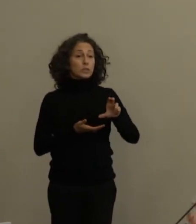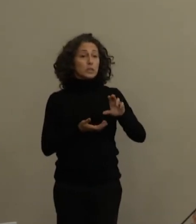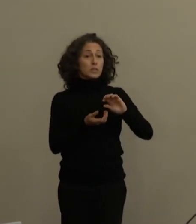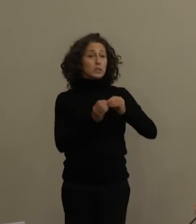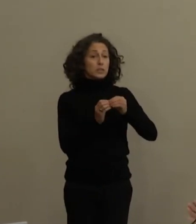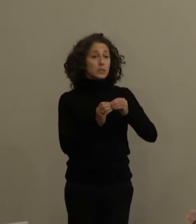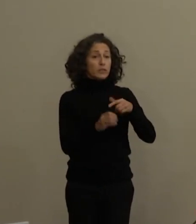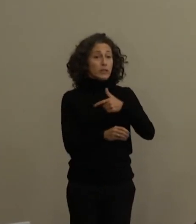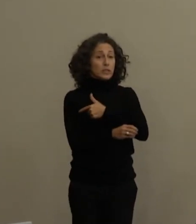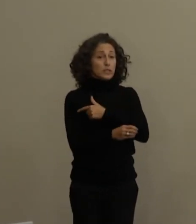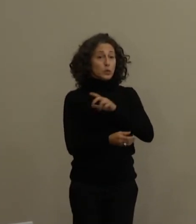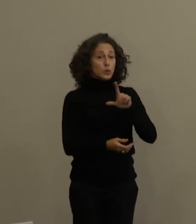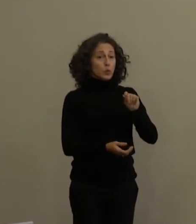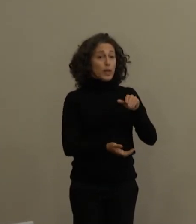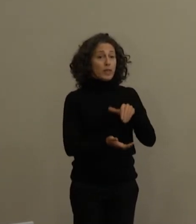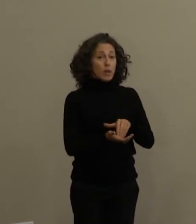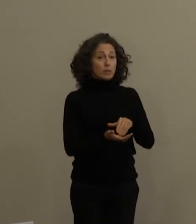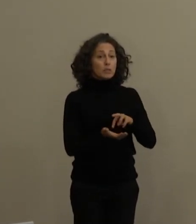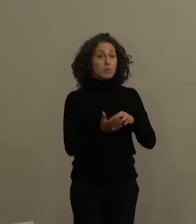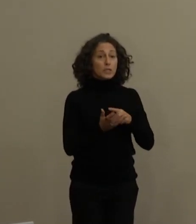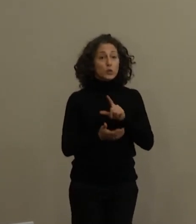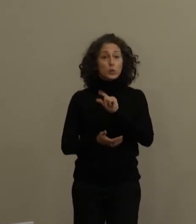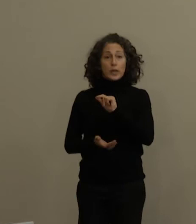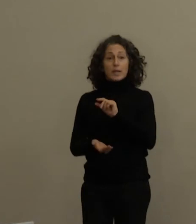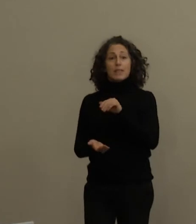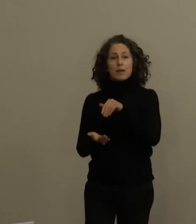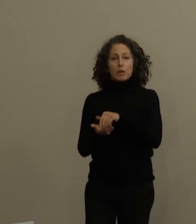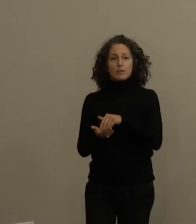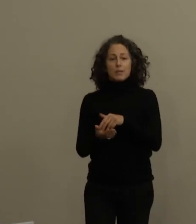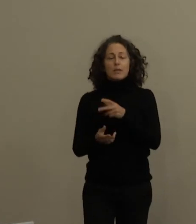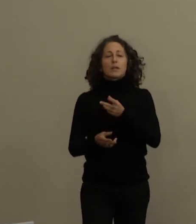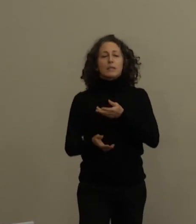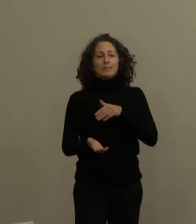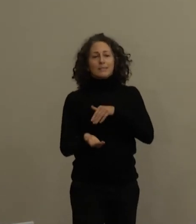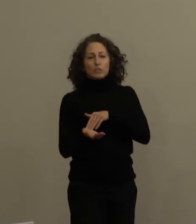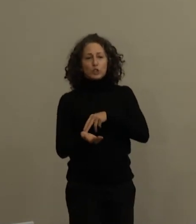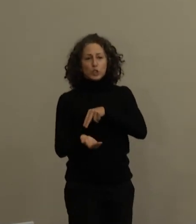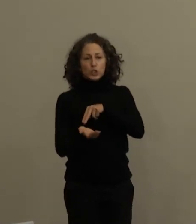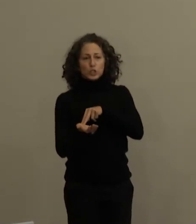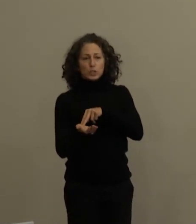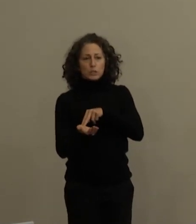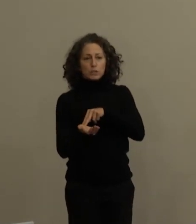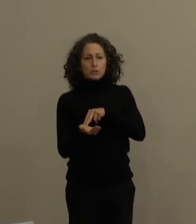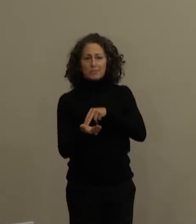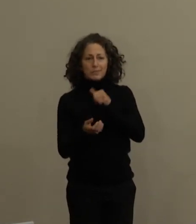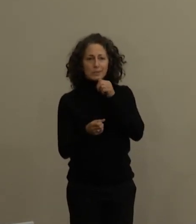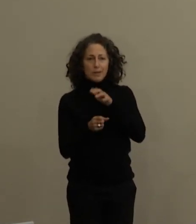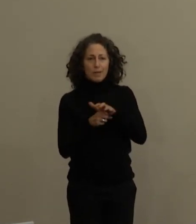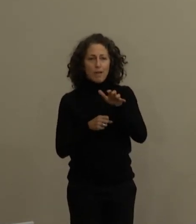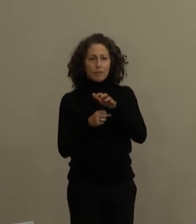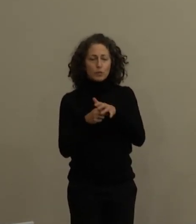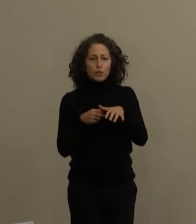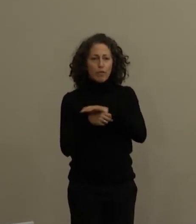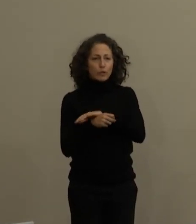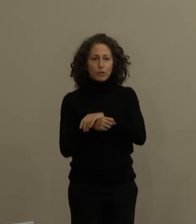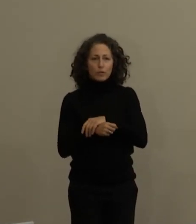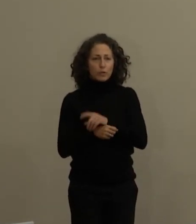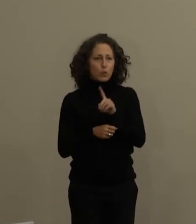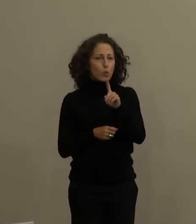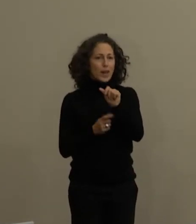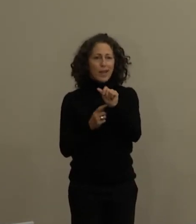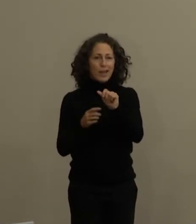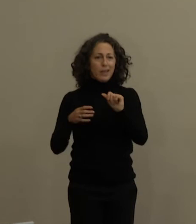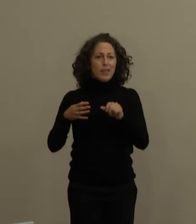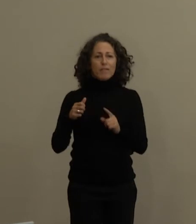so we'll give 20,000 healthcare workers their first dose. It is not enough to cover 1A. It's not enough to